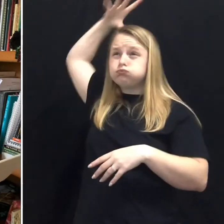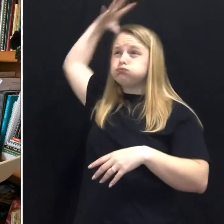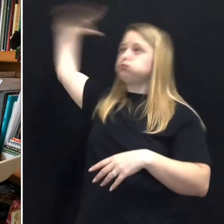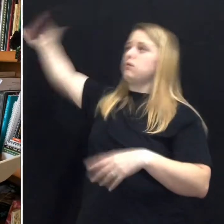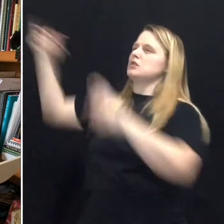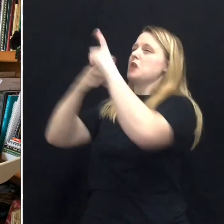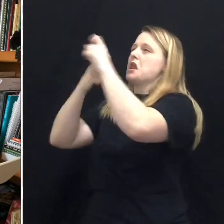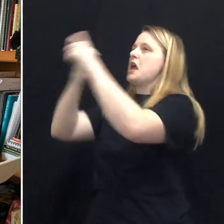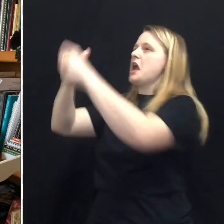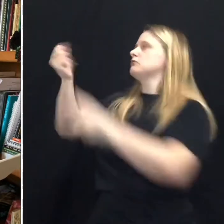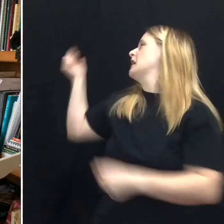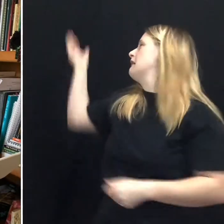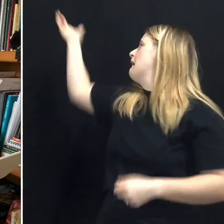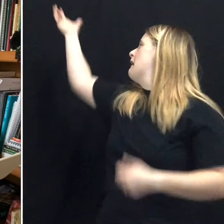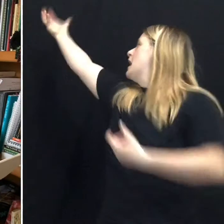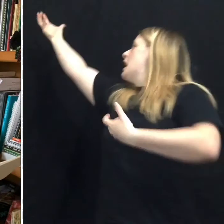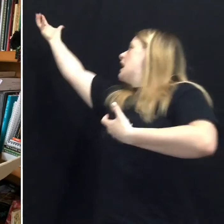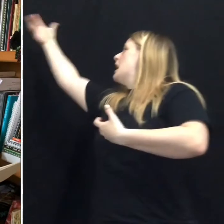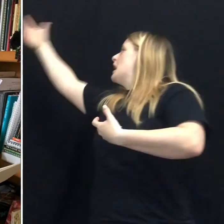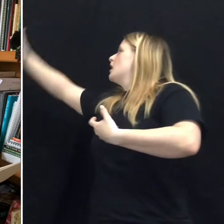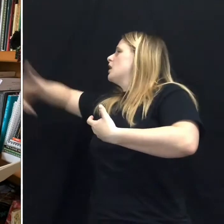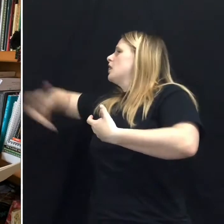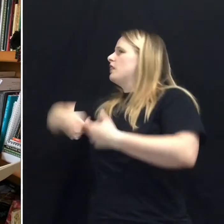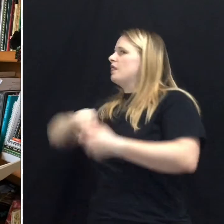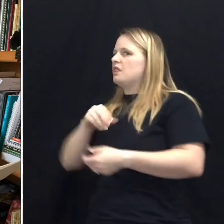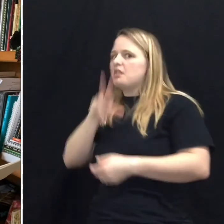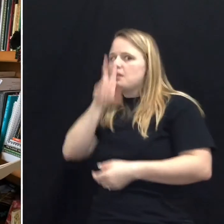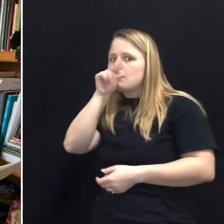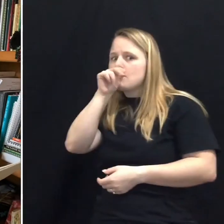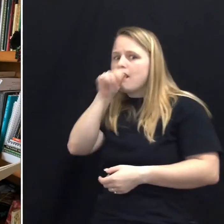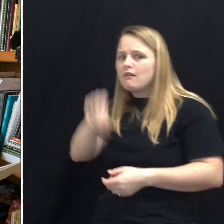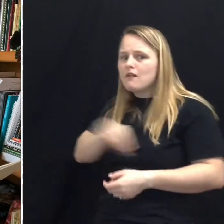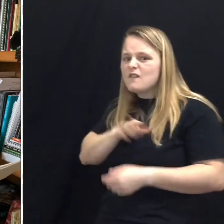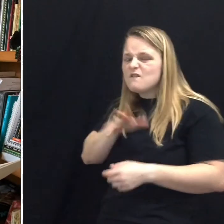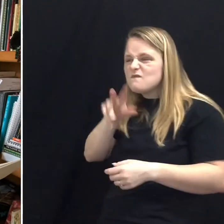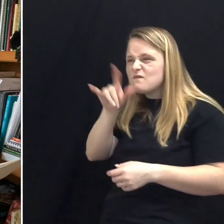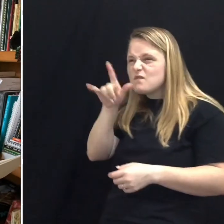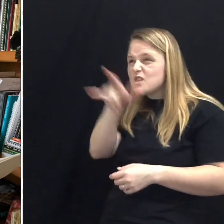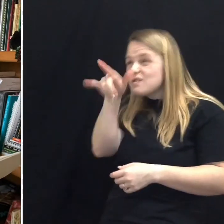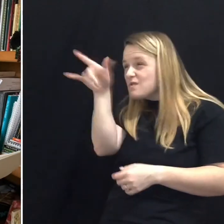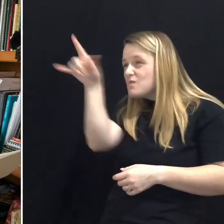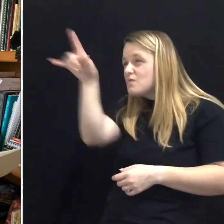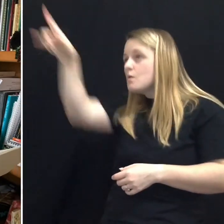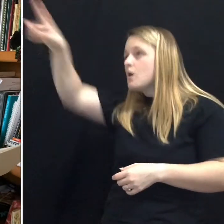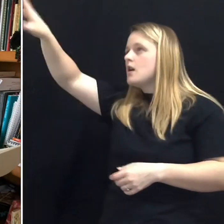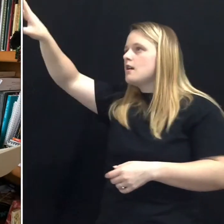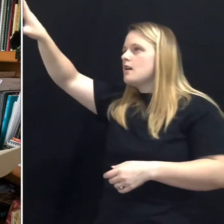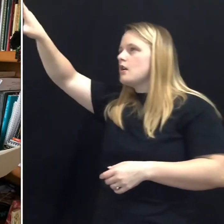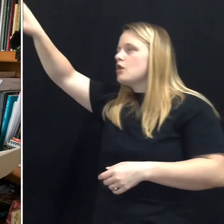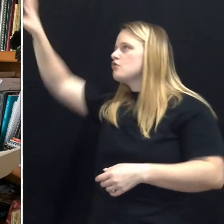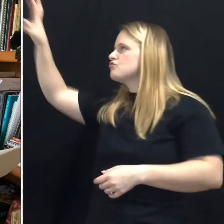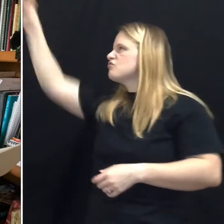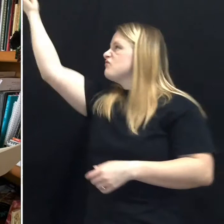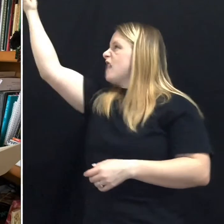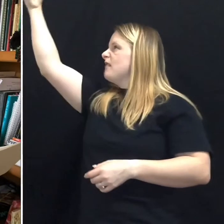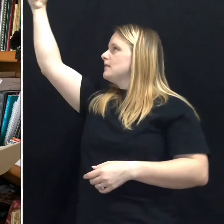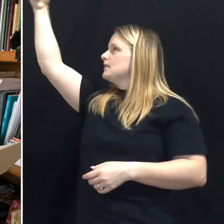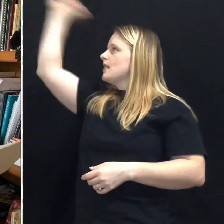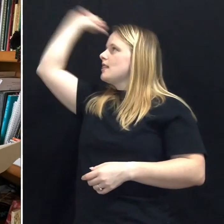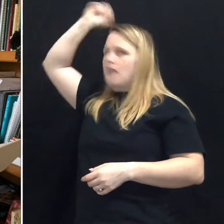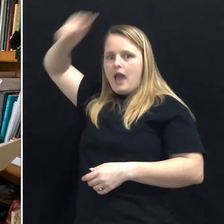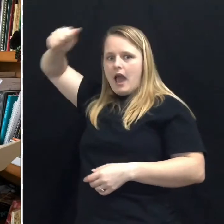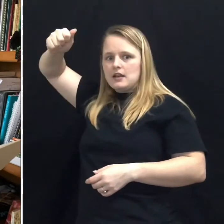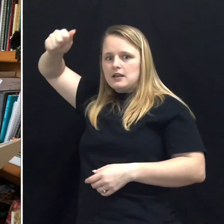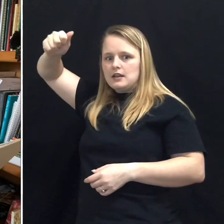arm reaching for the hat, Alan lost his hold on Fritz. The duck flew out ahead and grabbed the hat in